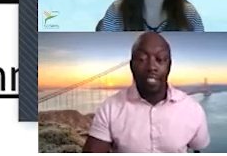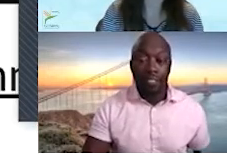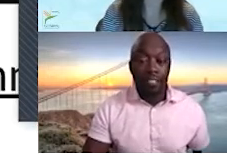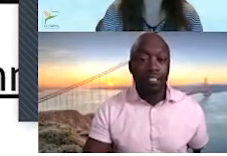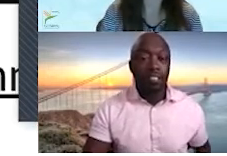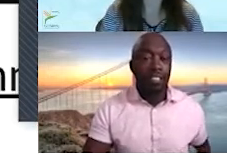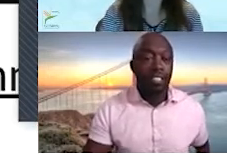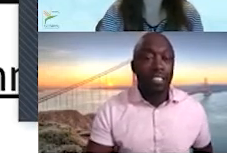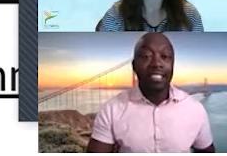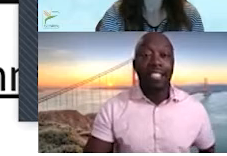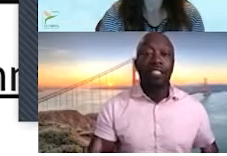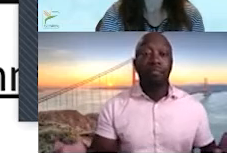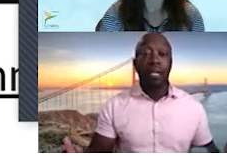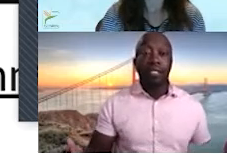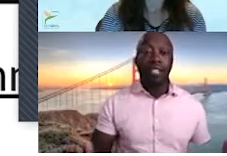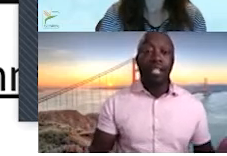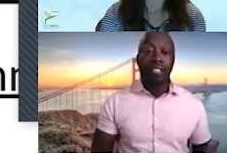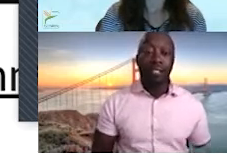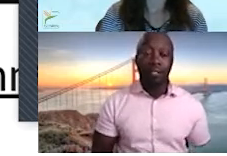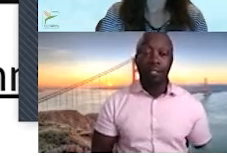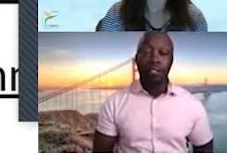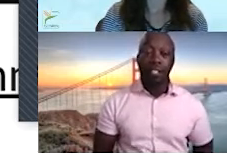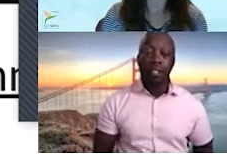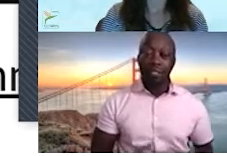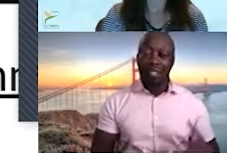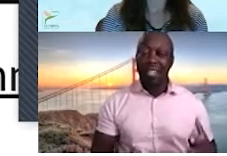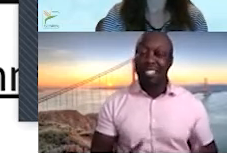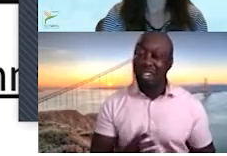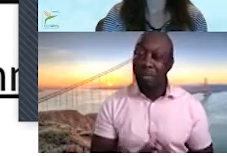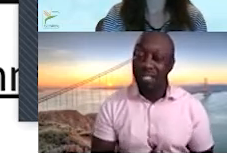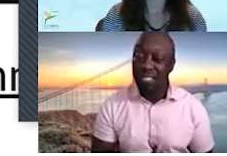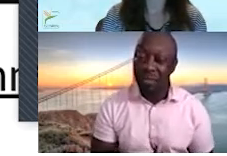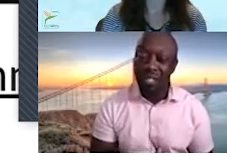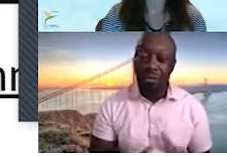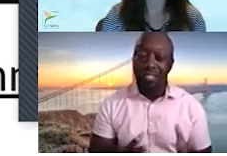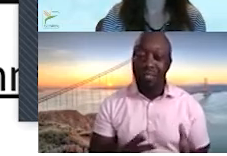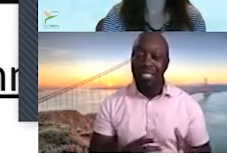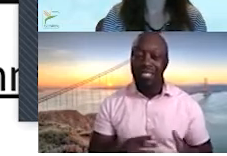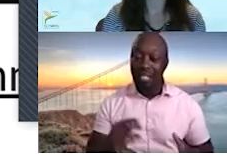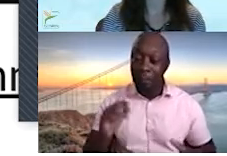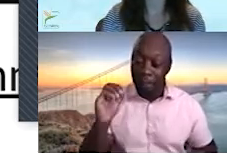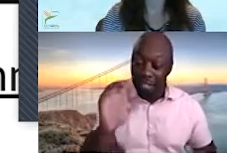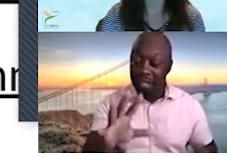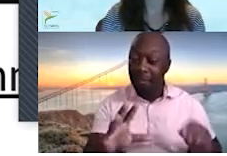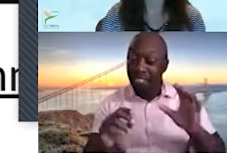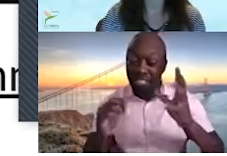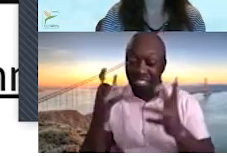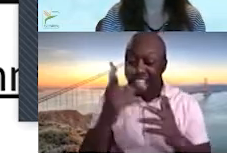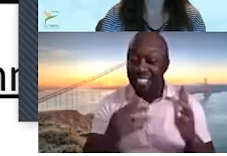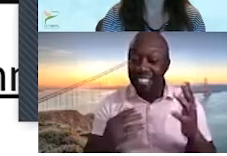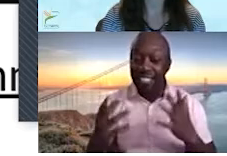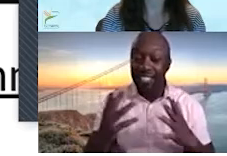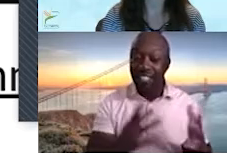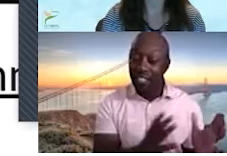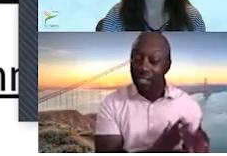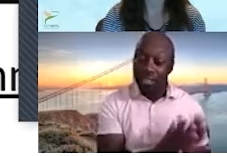All right, so these are the stages of baby sign. We recommend 3 months. We don't want to be putting a bunch of